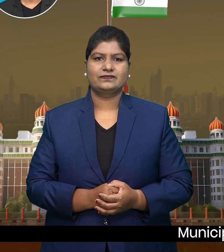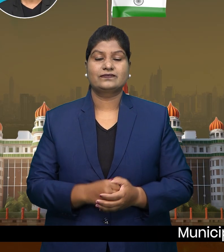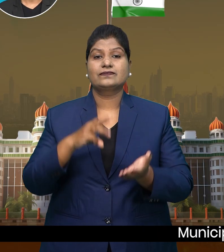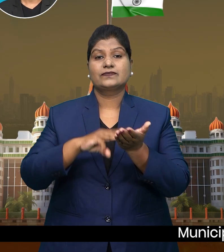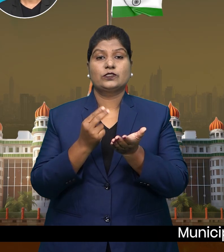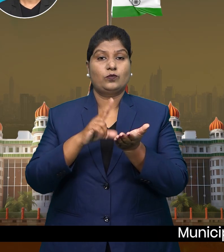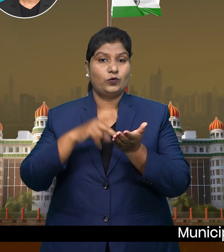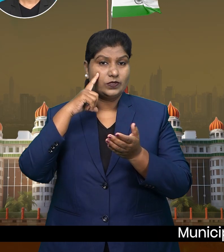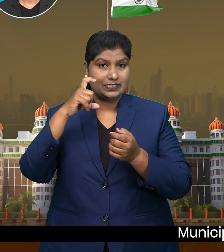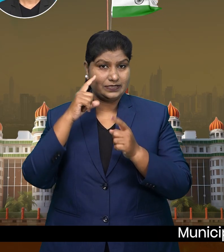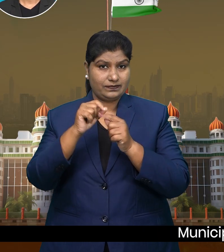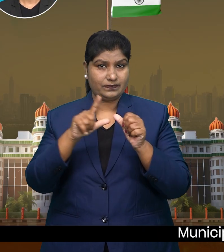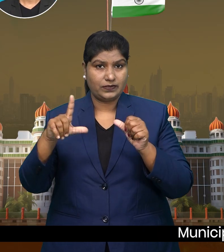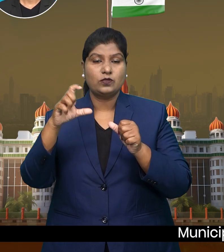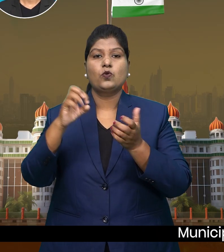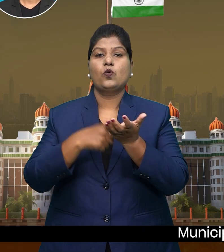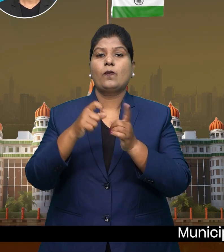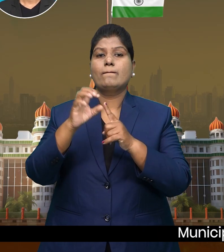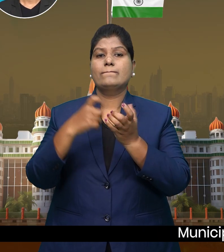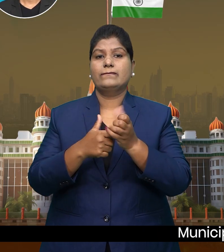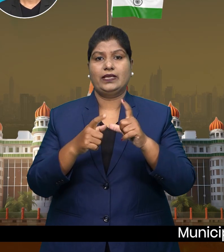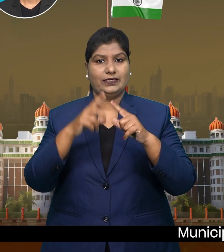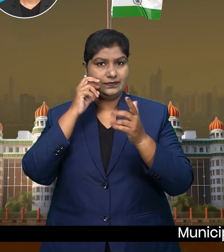Municipal Corporation.